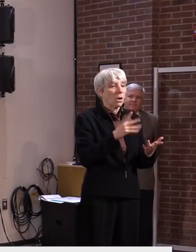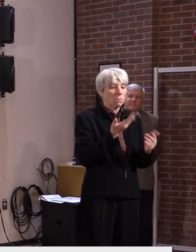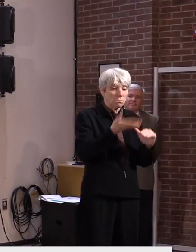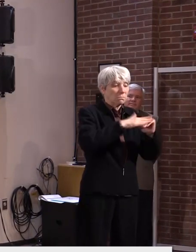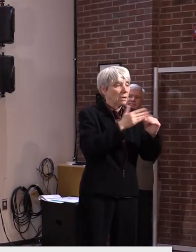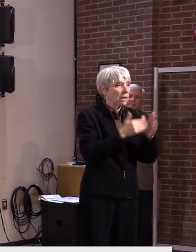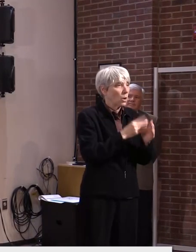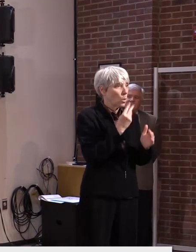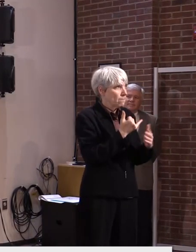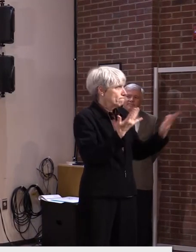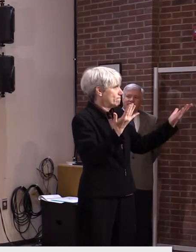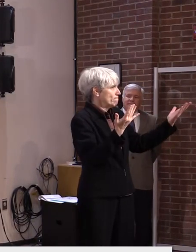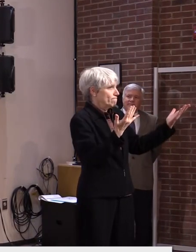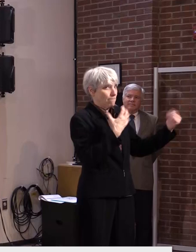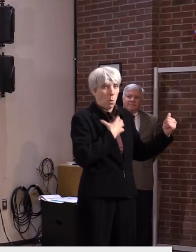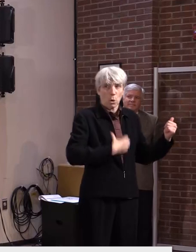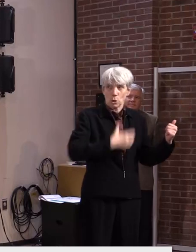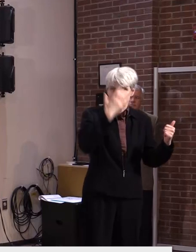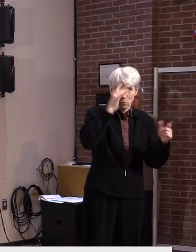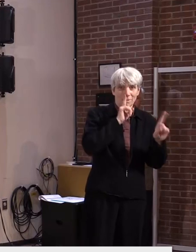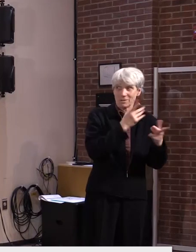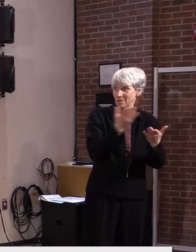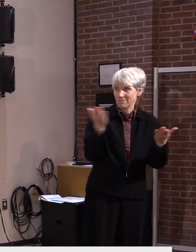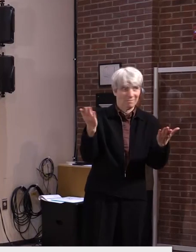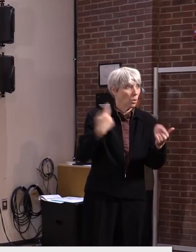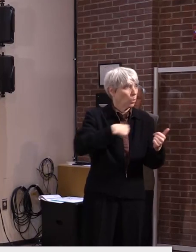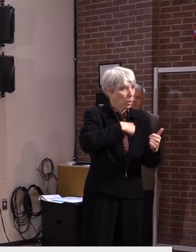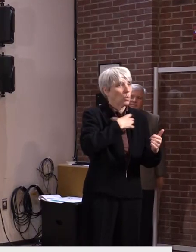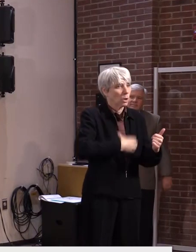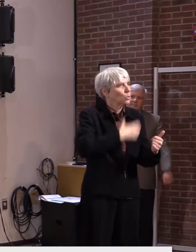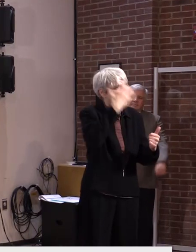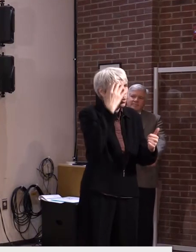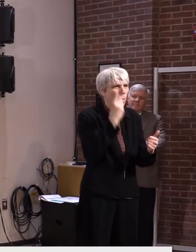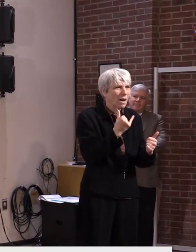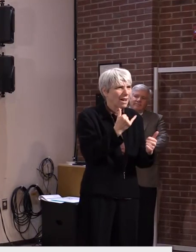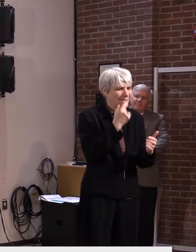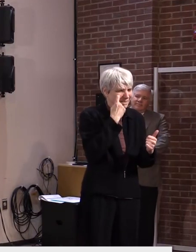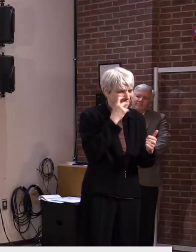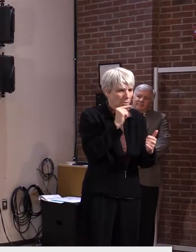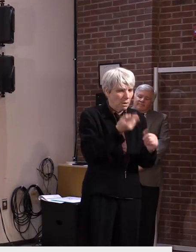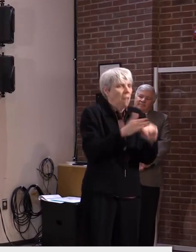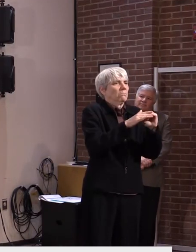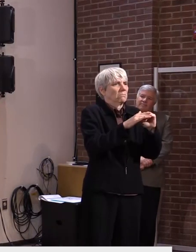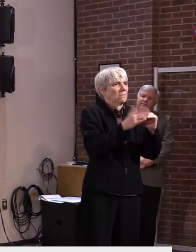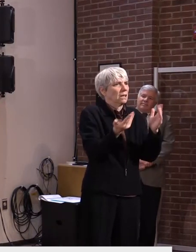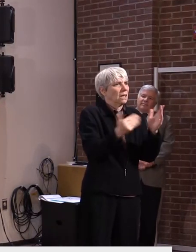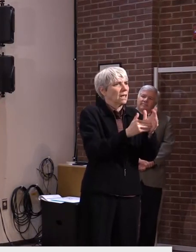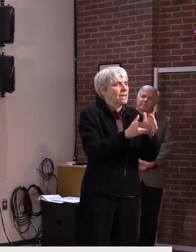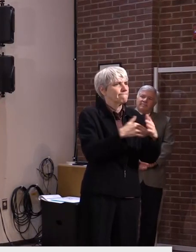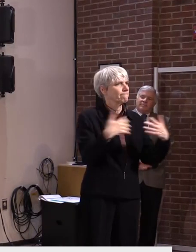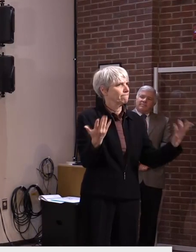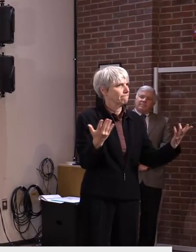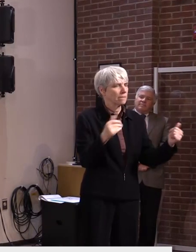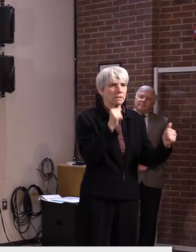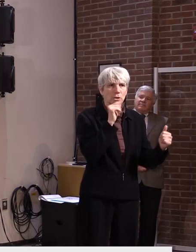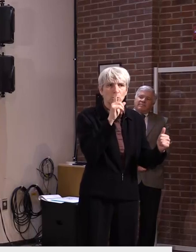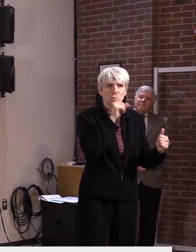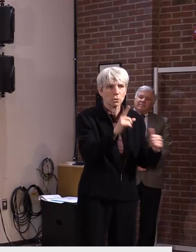I had the answer. I think we all wish we had the answer. Remember, we have been talking